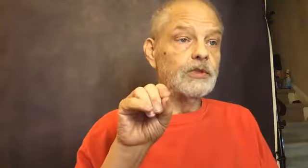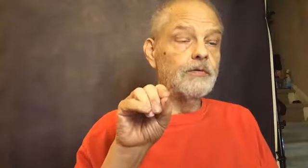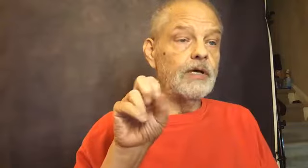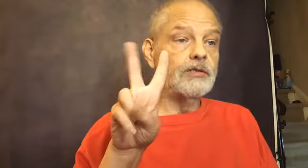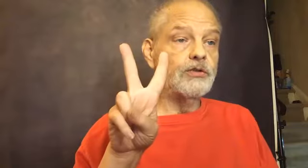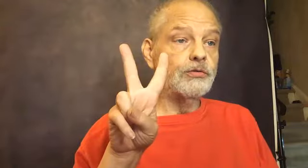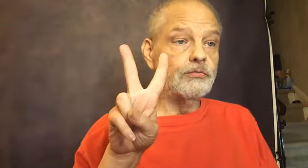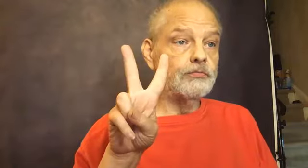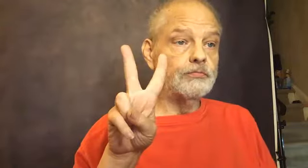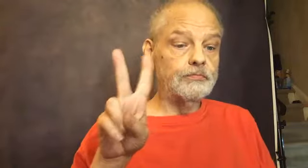2002,